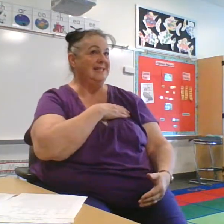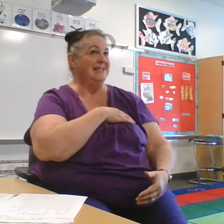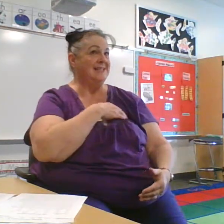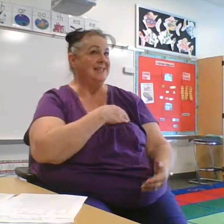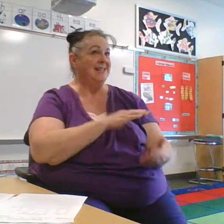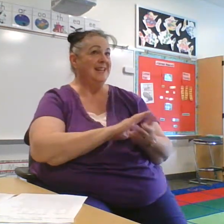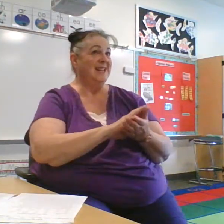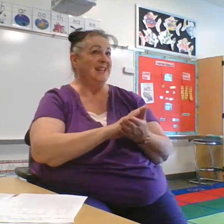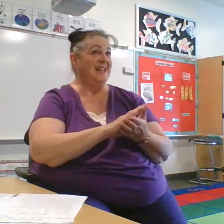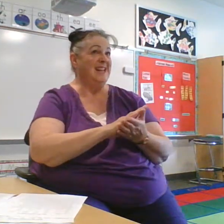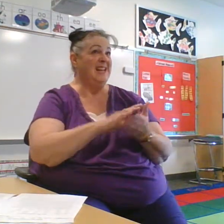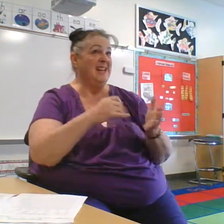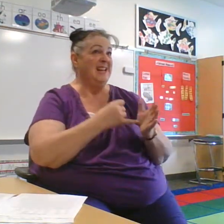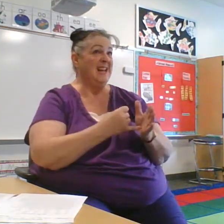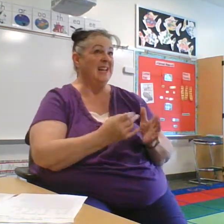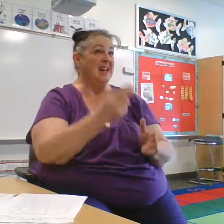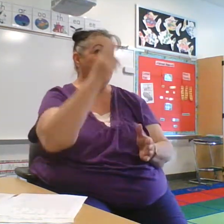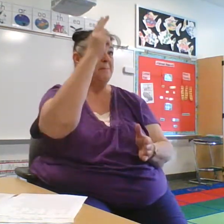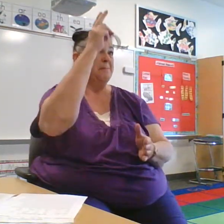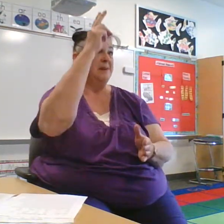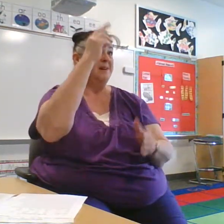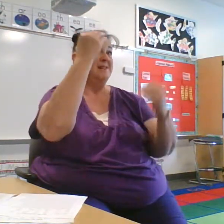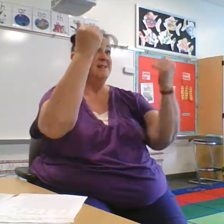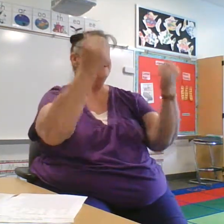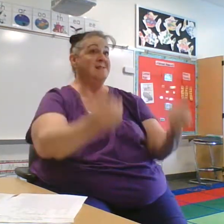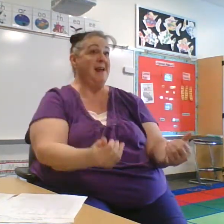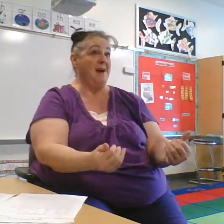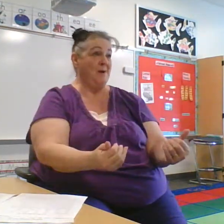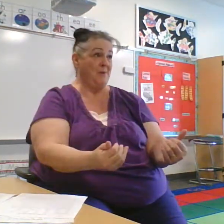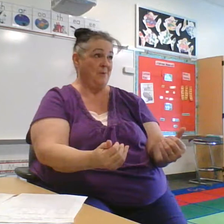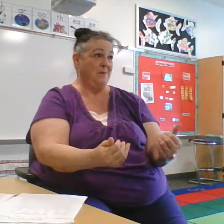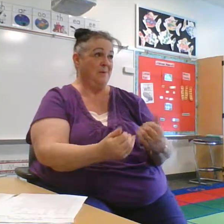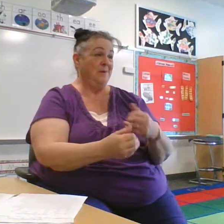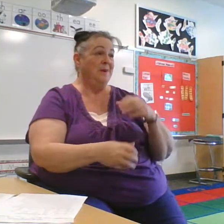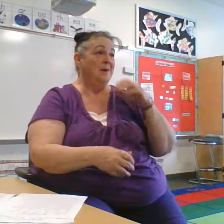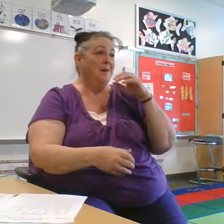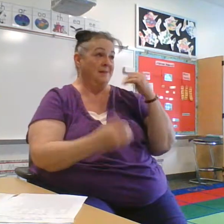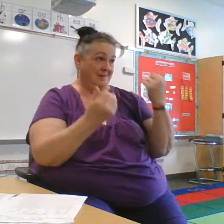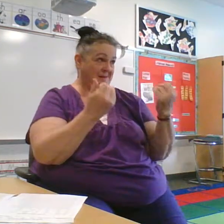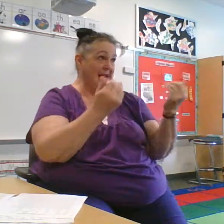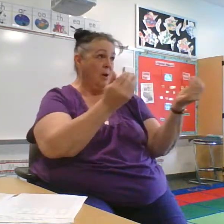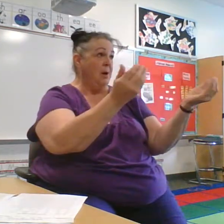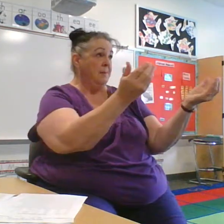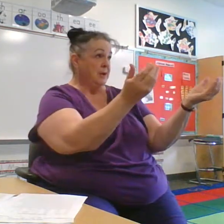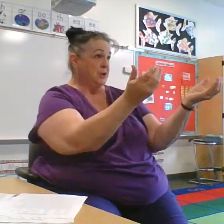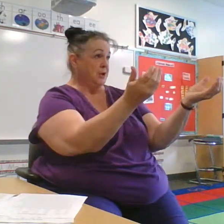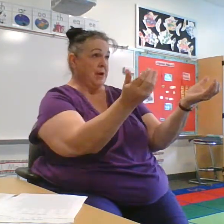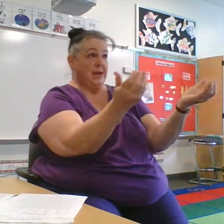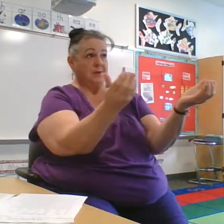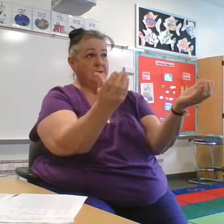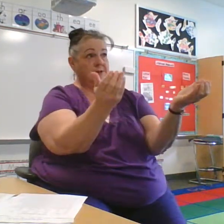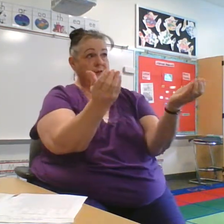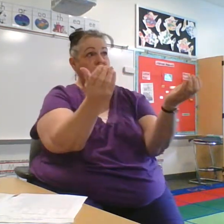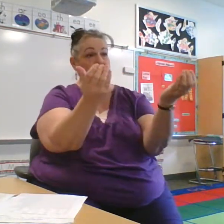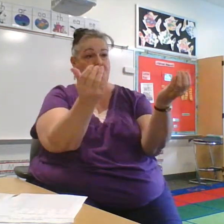Please clean it up now. Now, make sure your hands